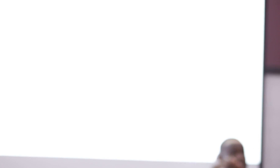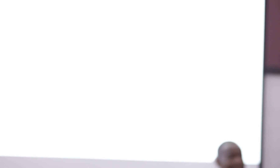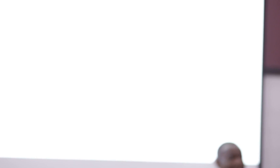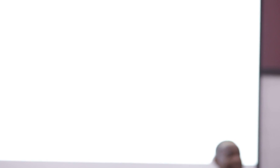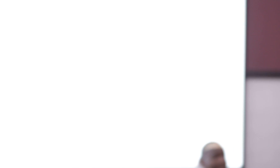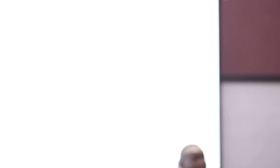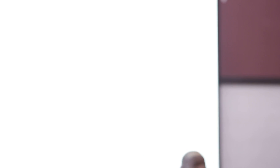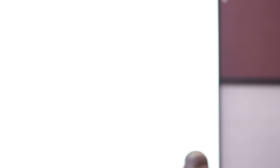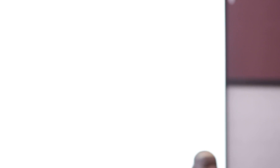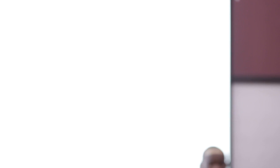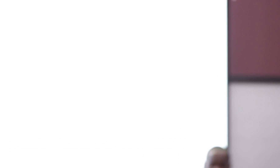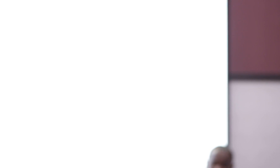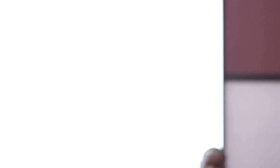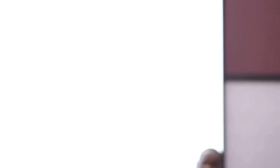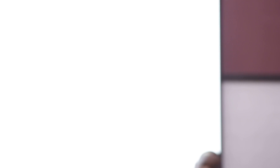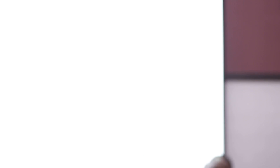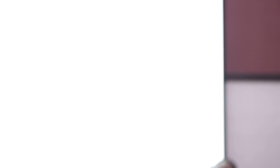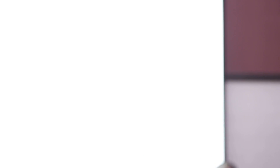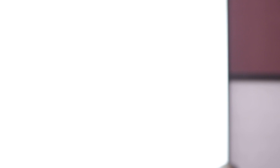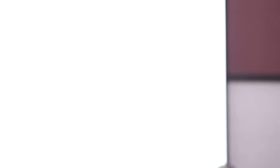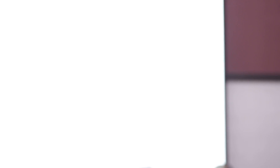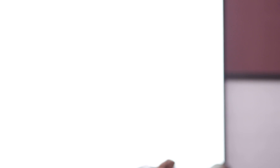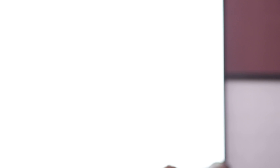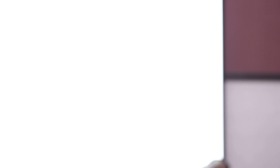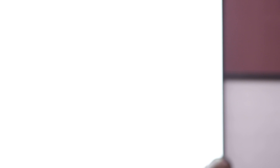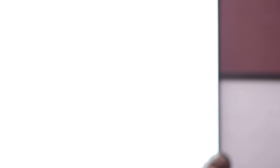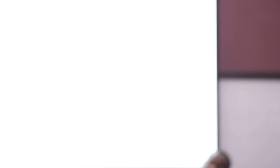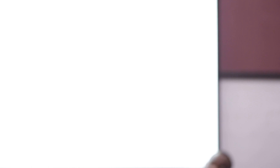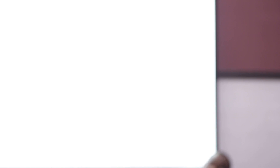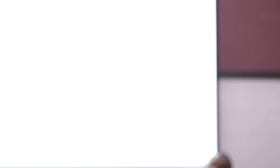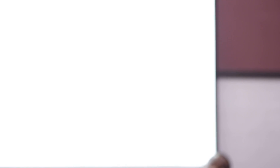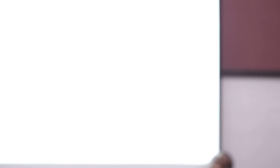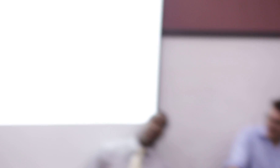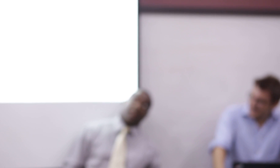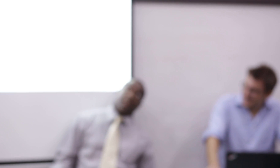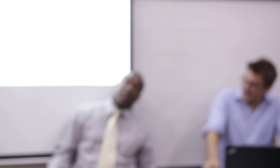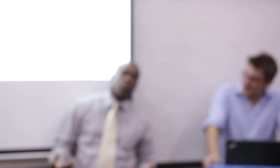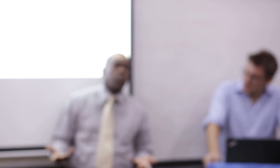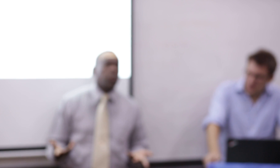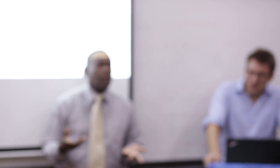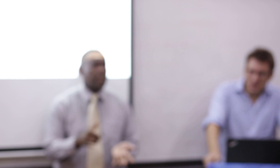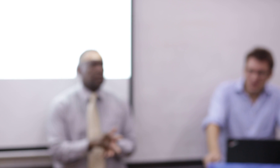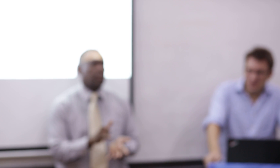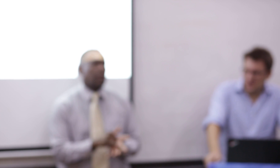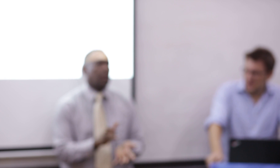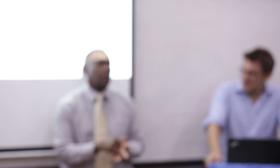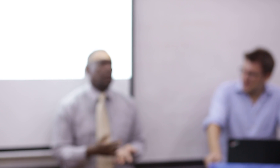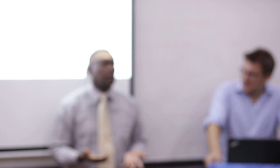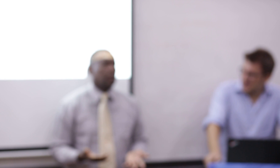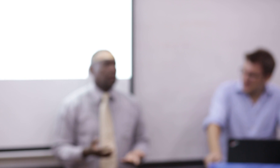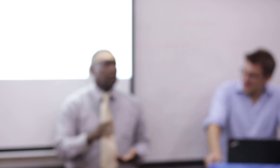back is built to some kind of specification, but there's a drop about 3